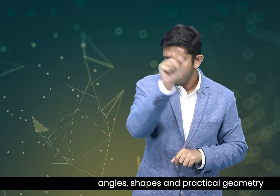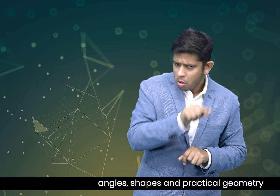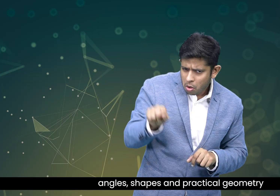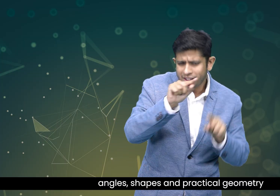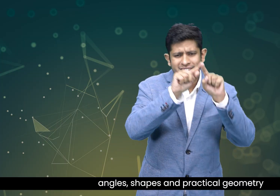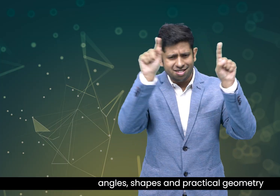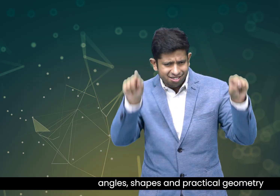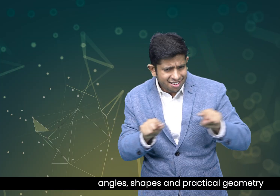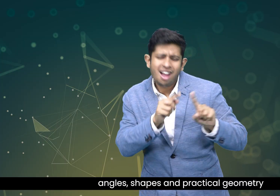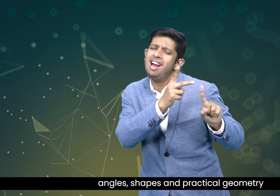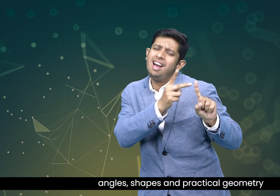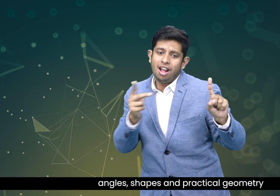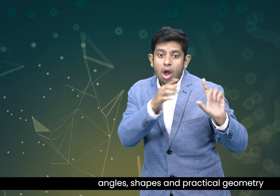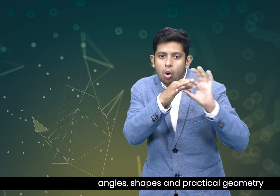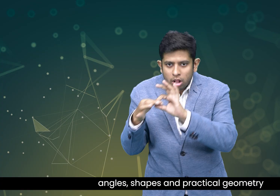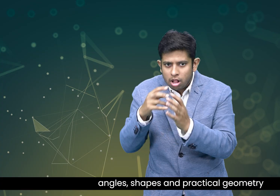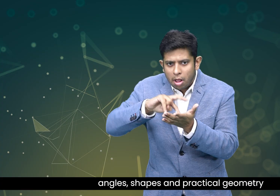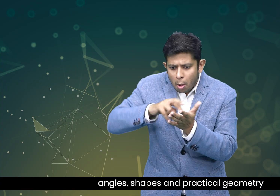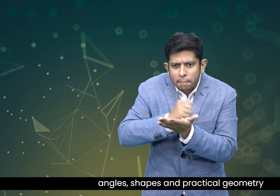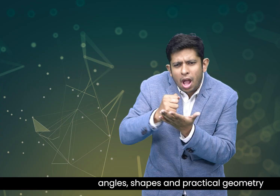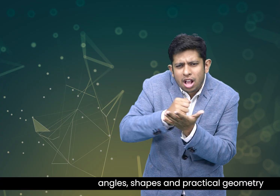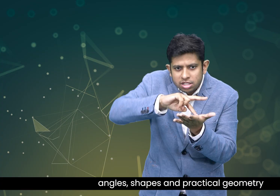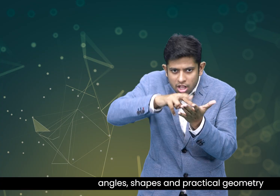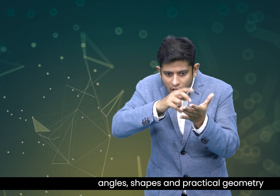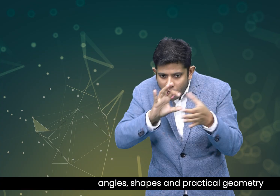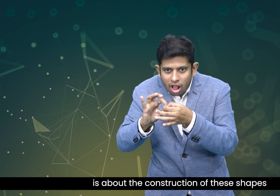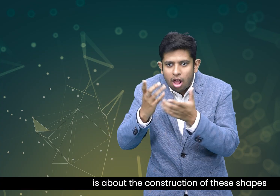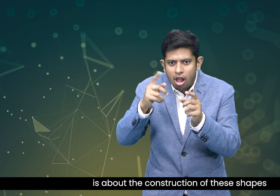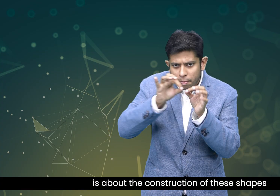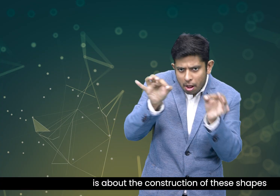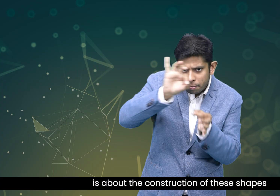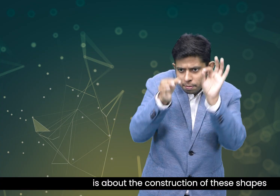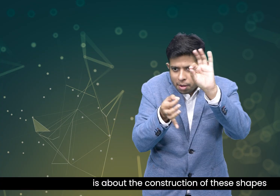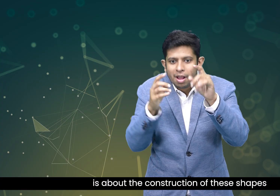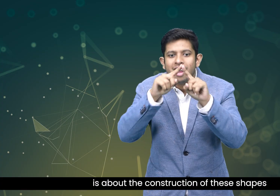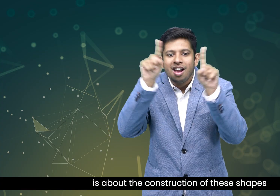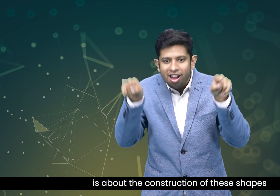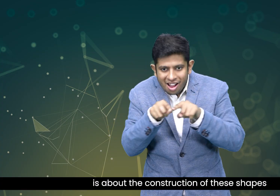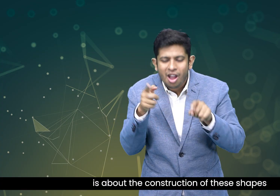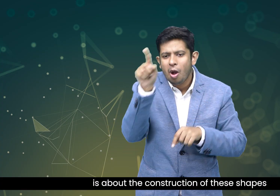angles, shapes, and practical geometry is about the construction of these shapes.